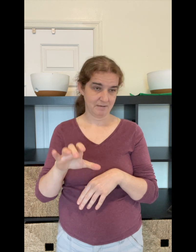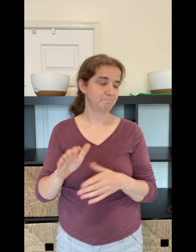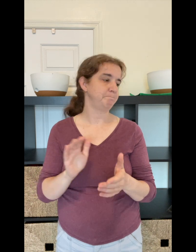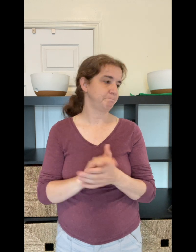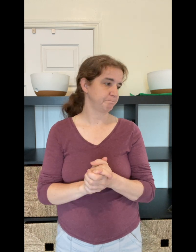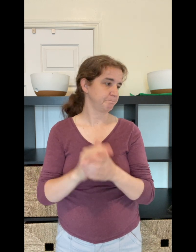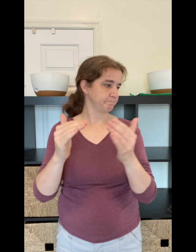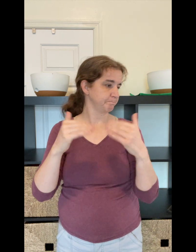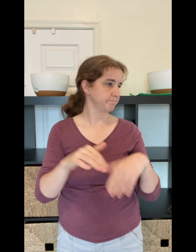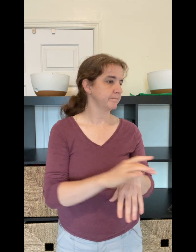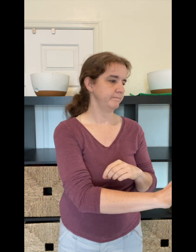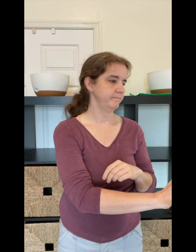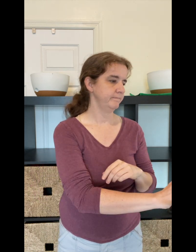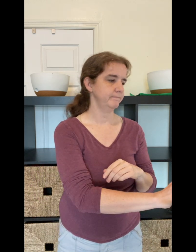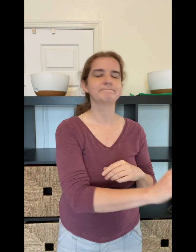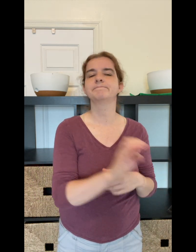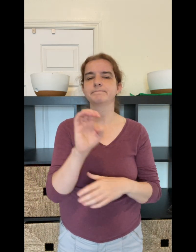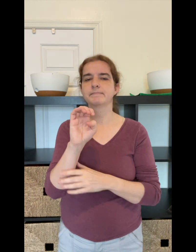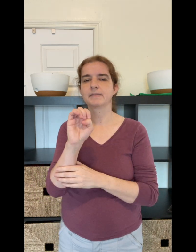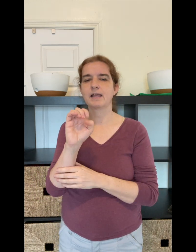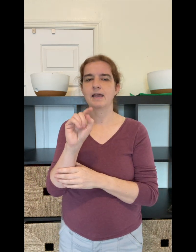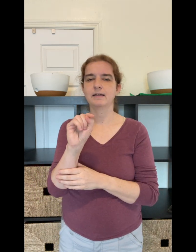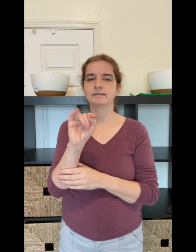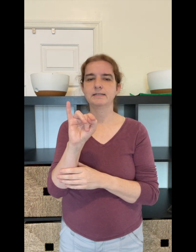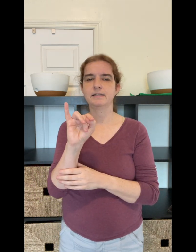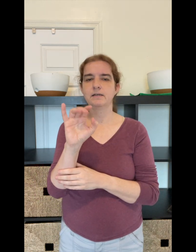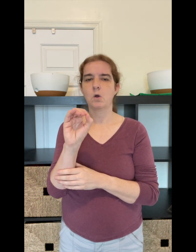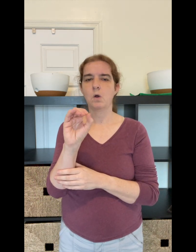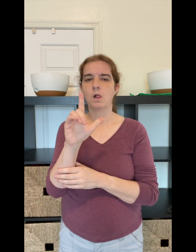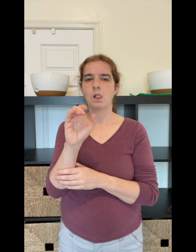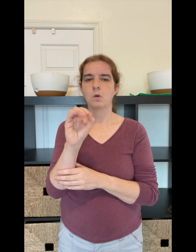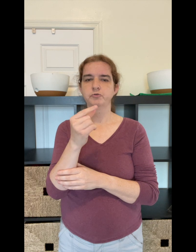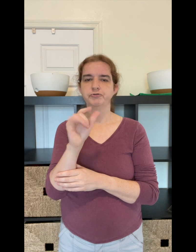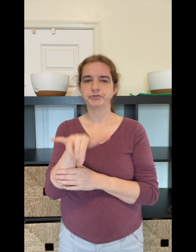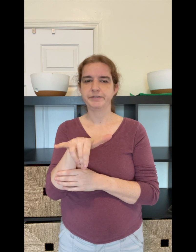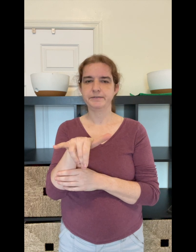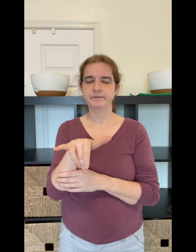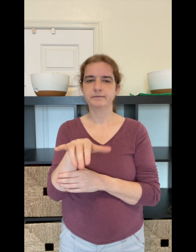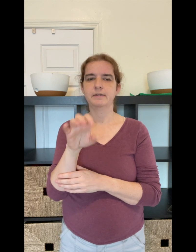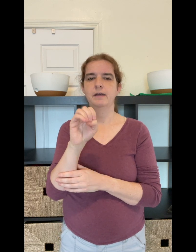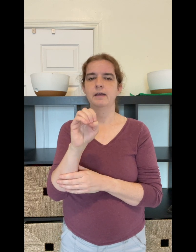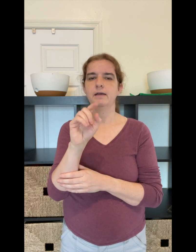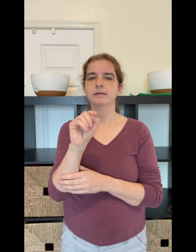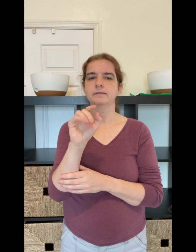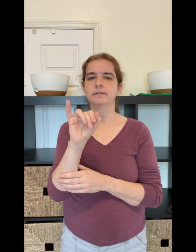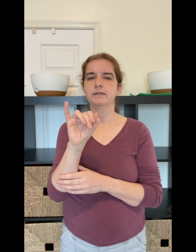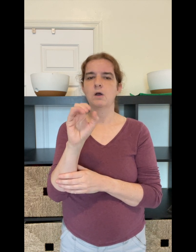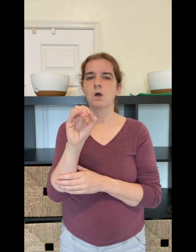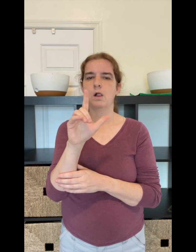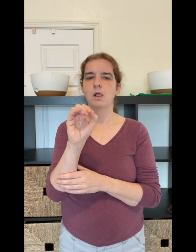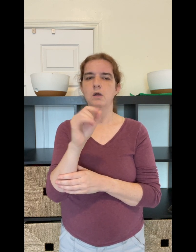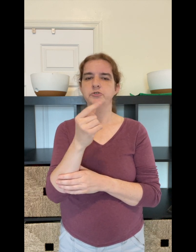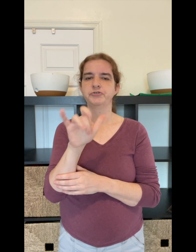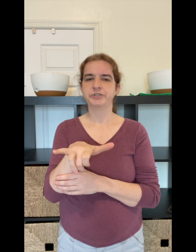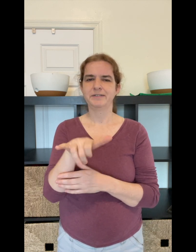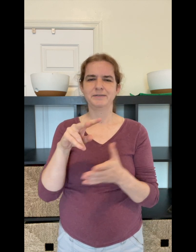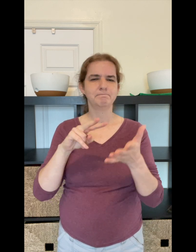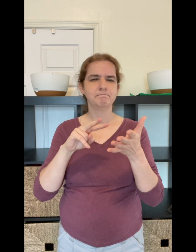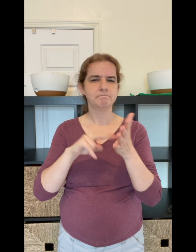So it's called an endemic. It's called endemic to Florida. Okay, etiology. Etiology.